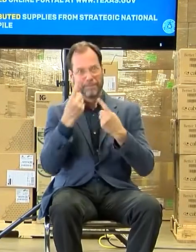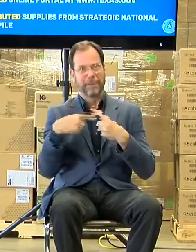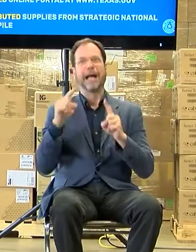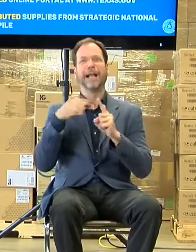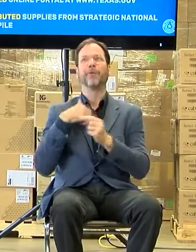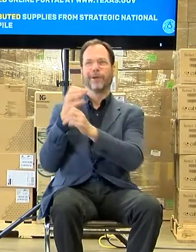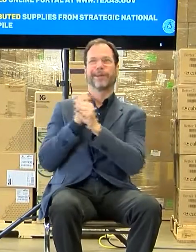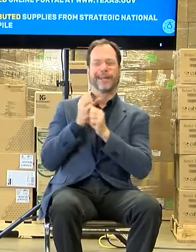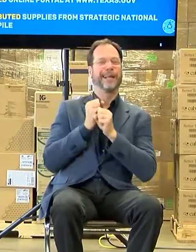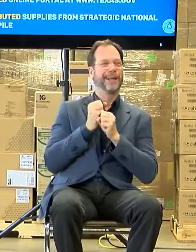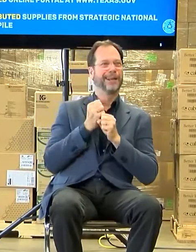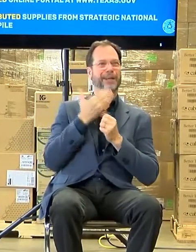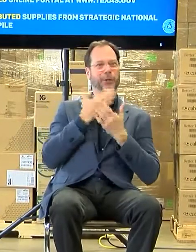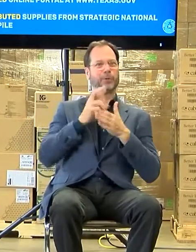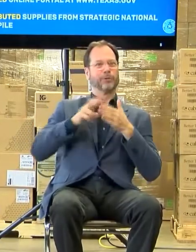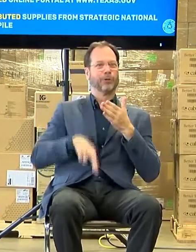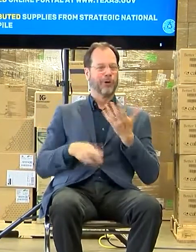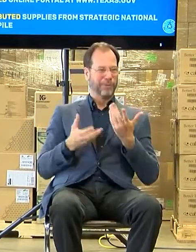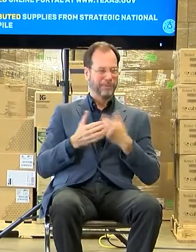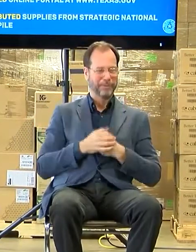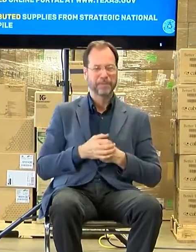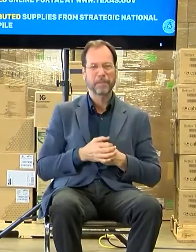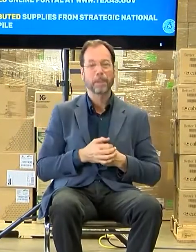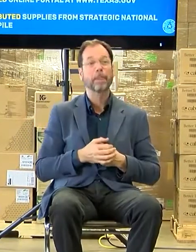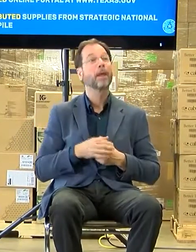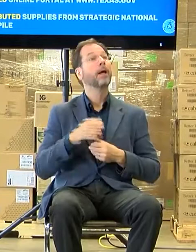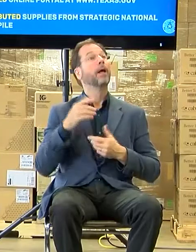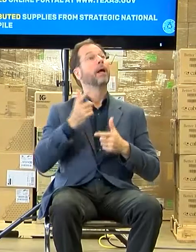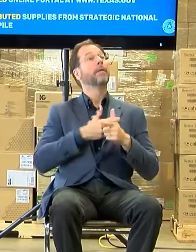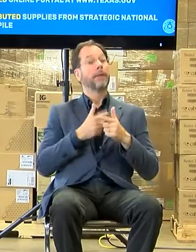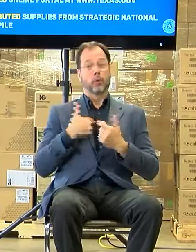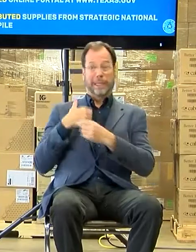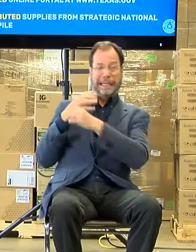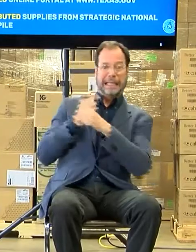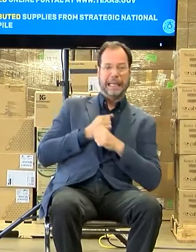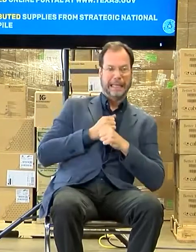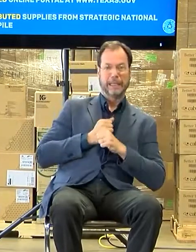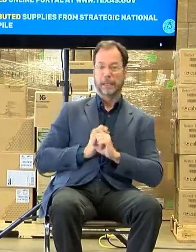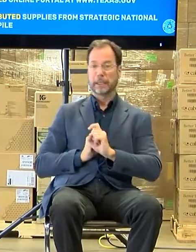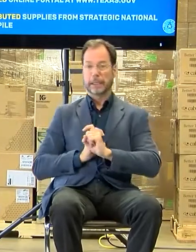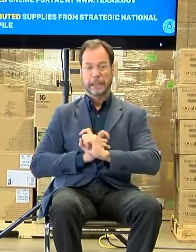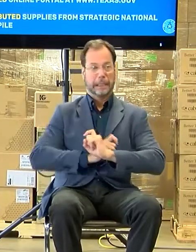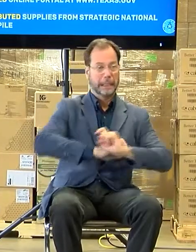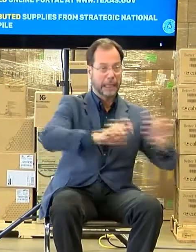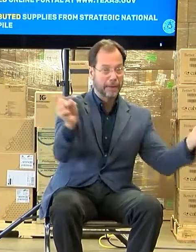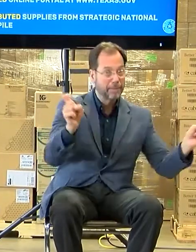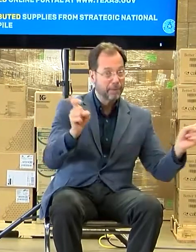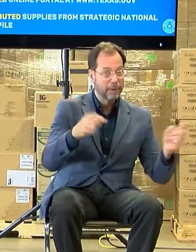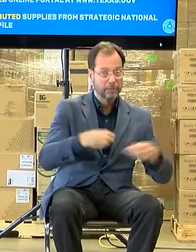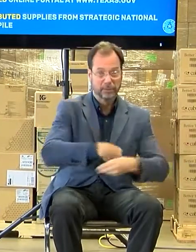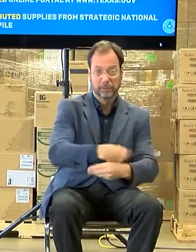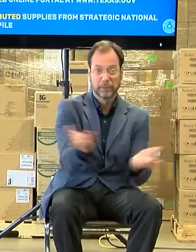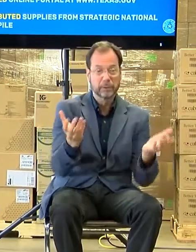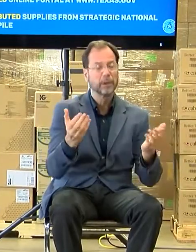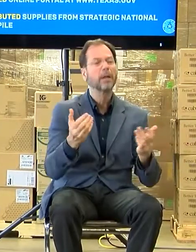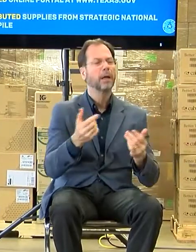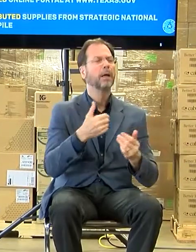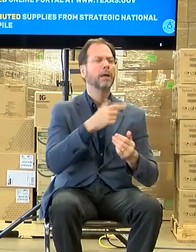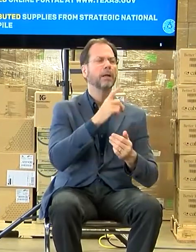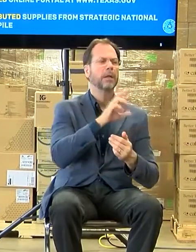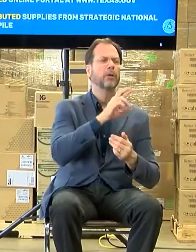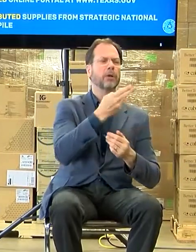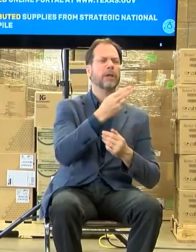fruit. Importantly, as these items are distributed, we make sure, as Dr. Hellerstedt will make clear here in a